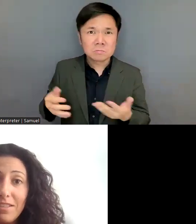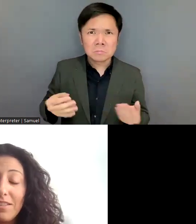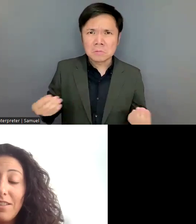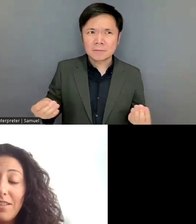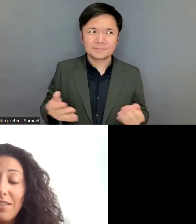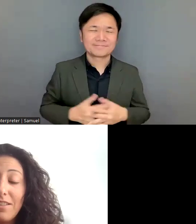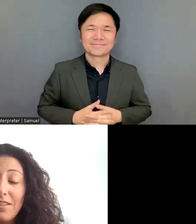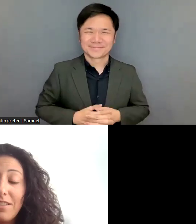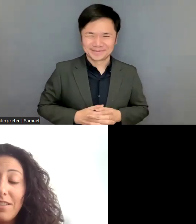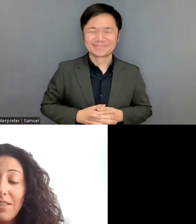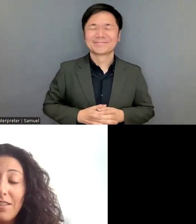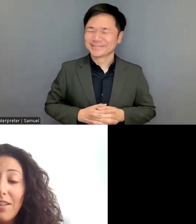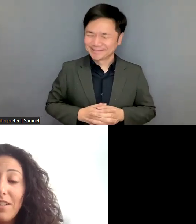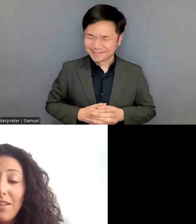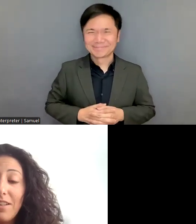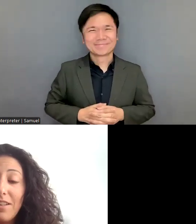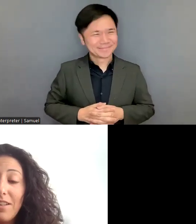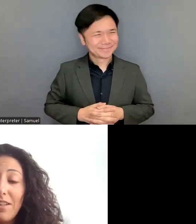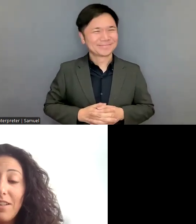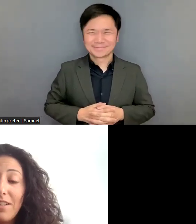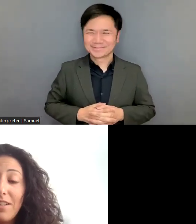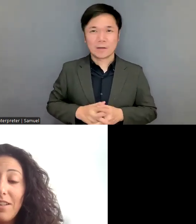empty promises,